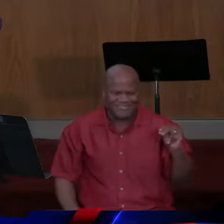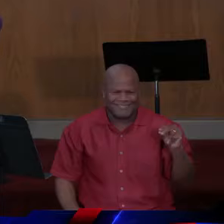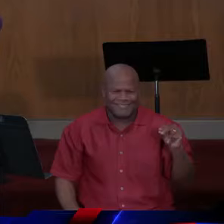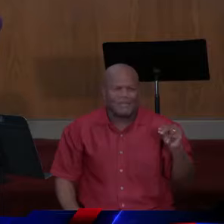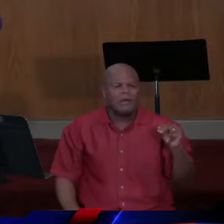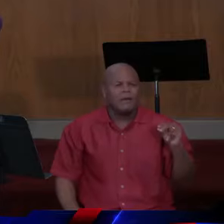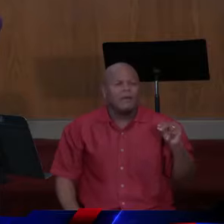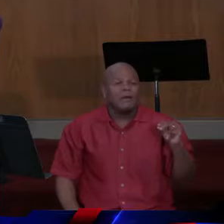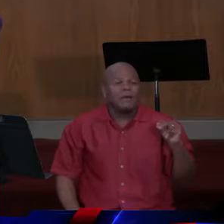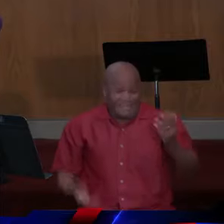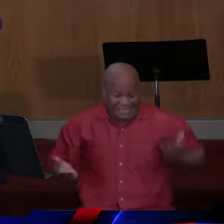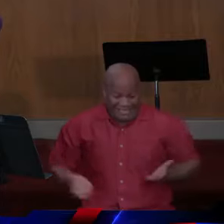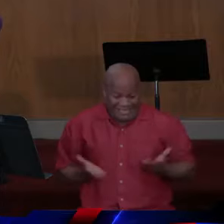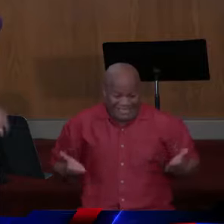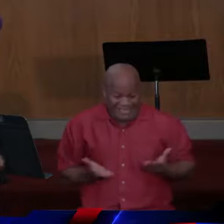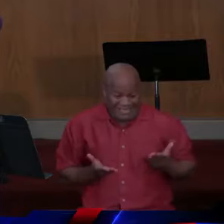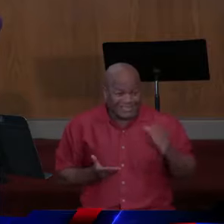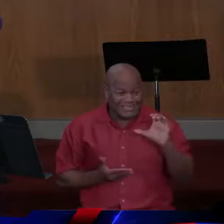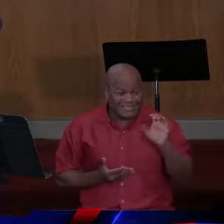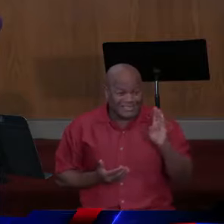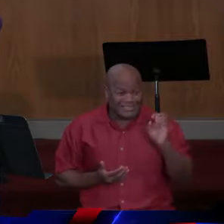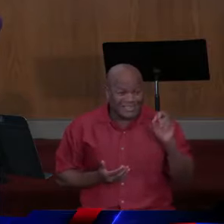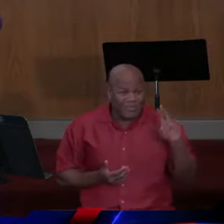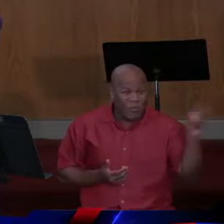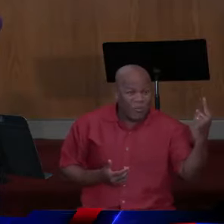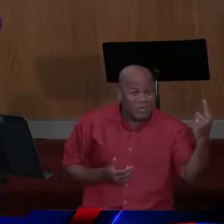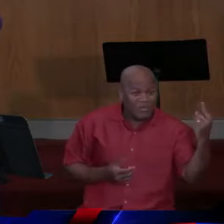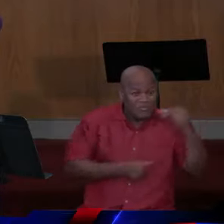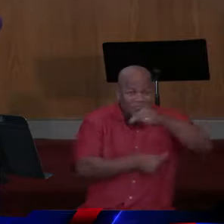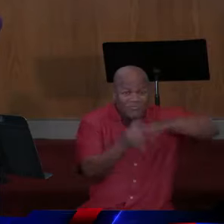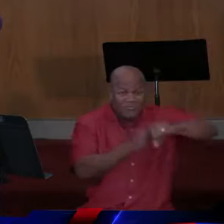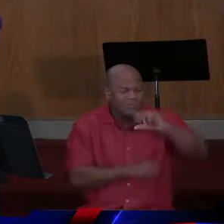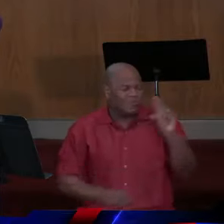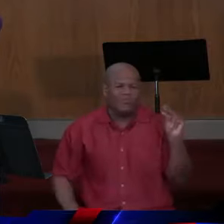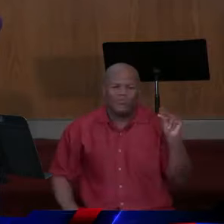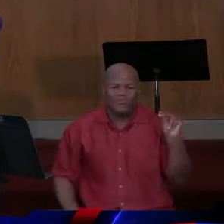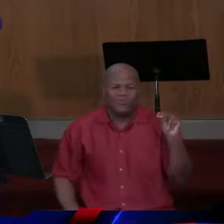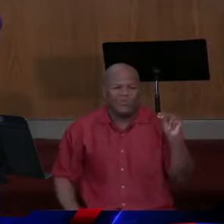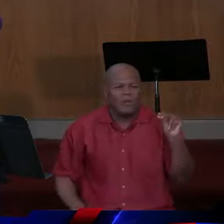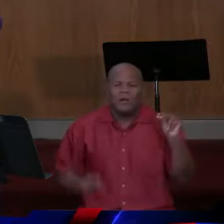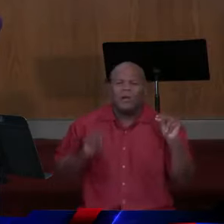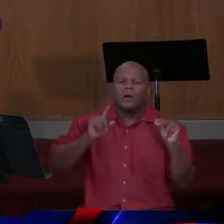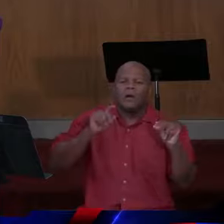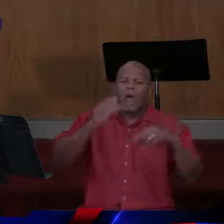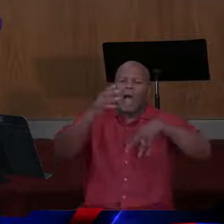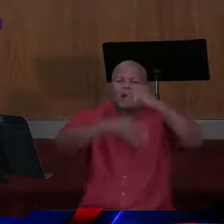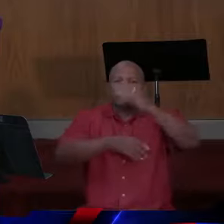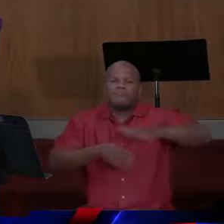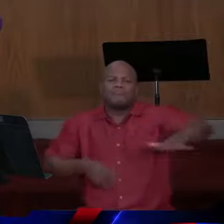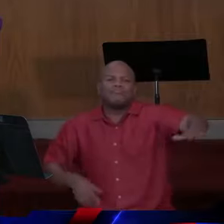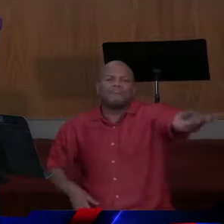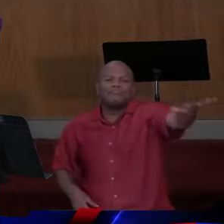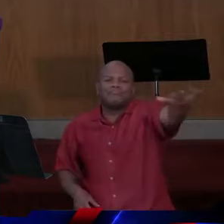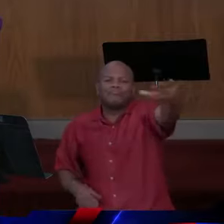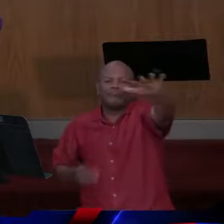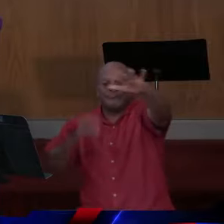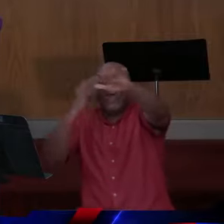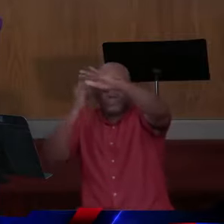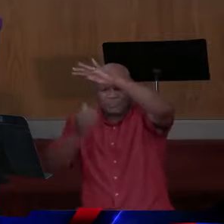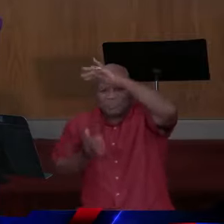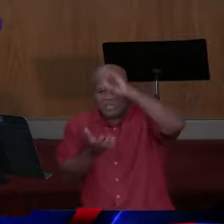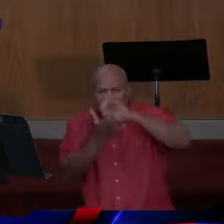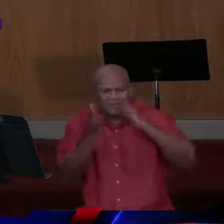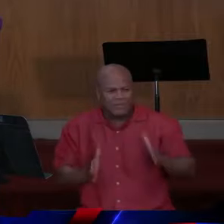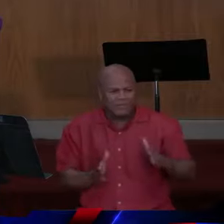Not just here at CBSR Fellowship, but the Fellowship of Believers everywhere.